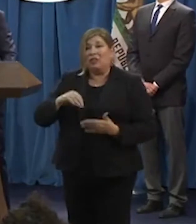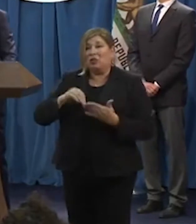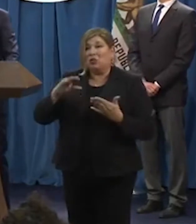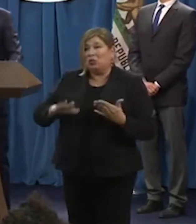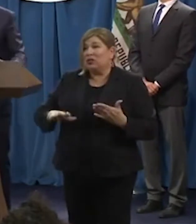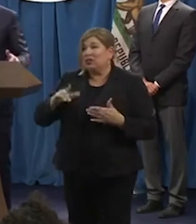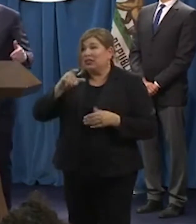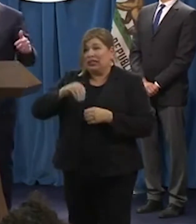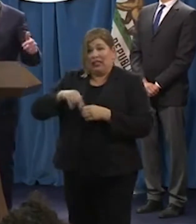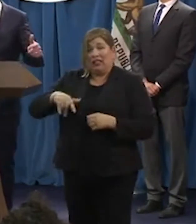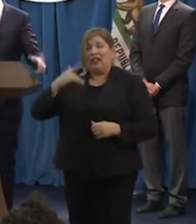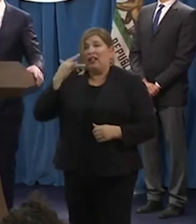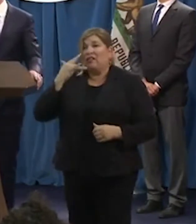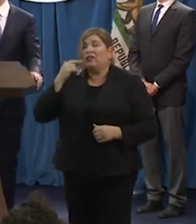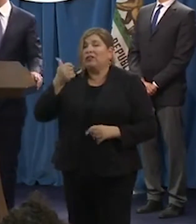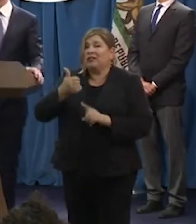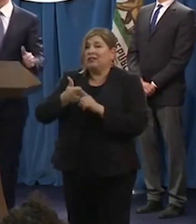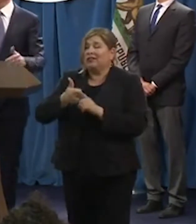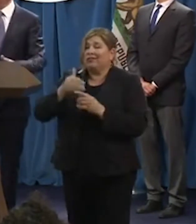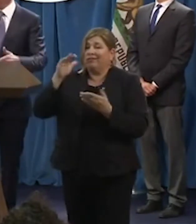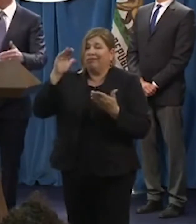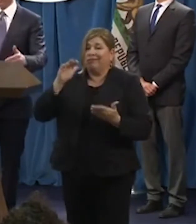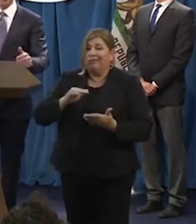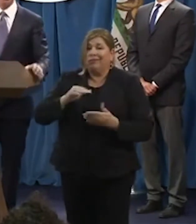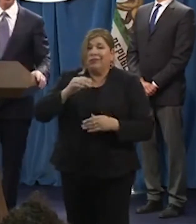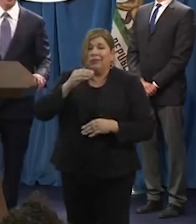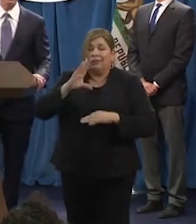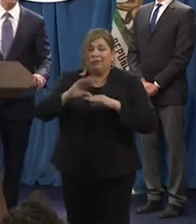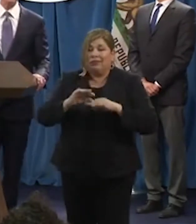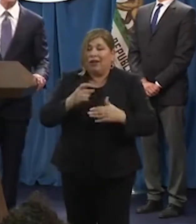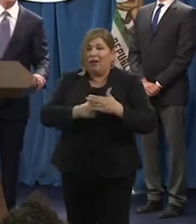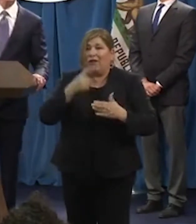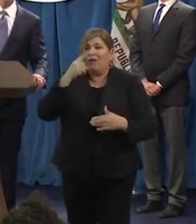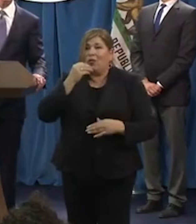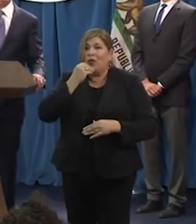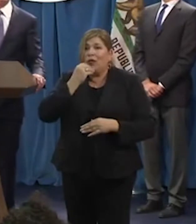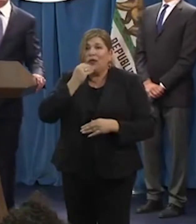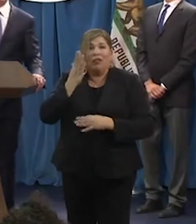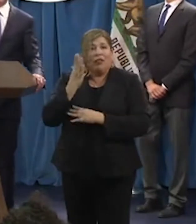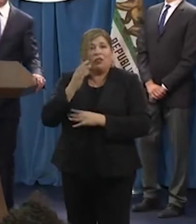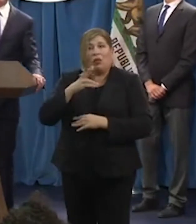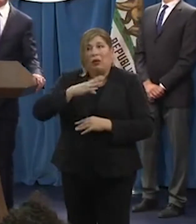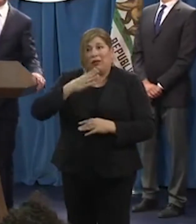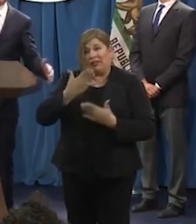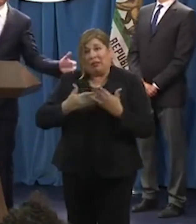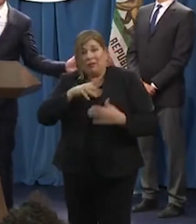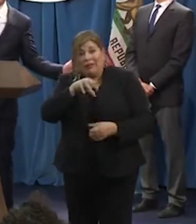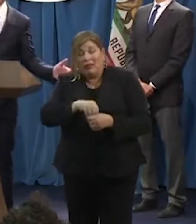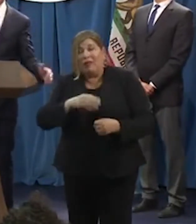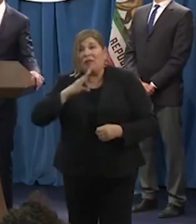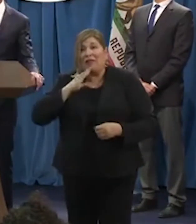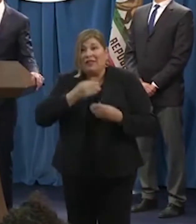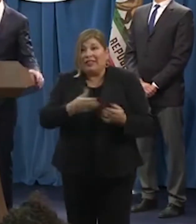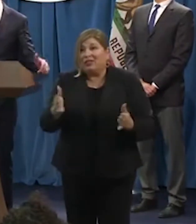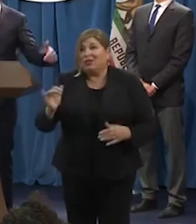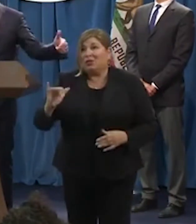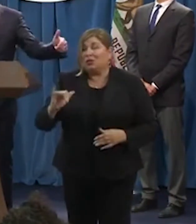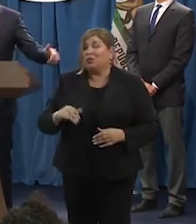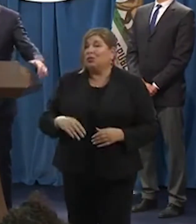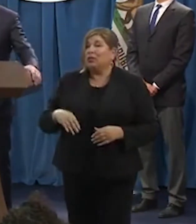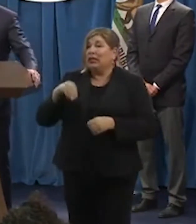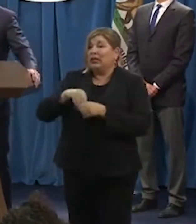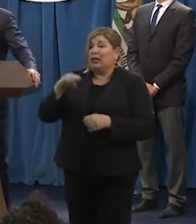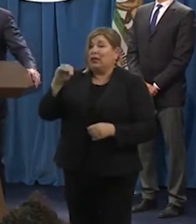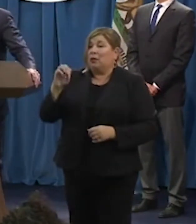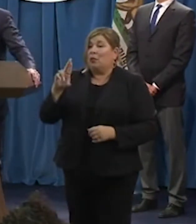school lunch or meal programs, some breakfast programs as well. And as I referenced, you have some, like Merced, that